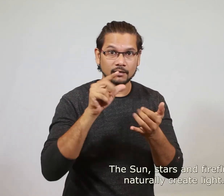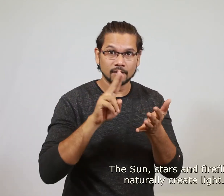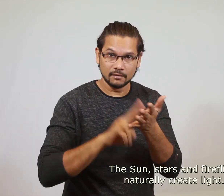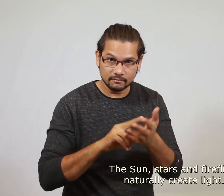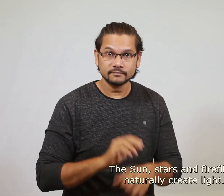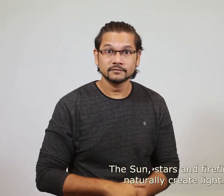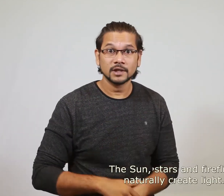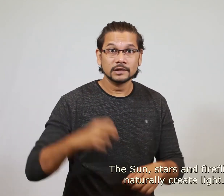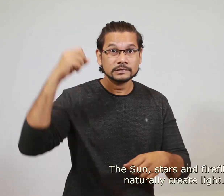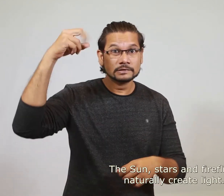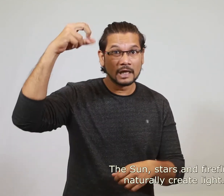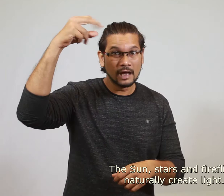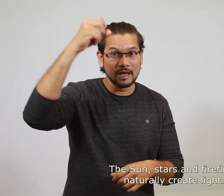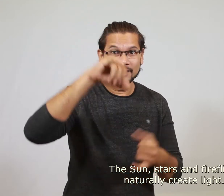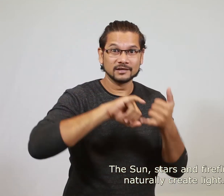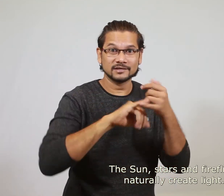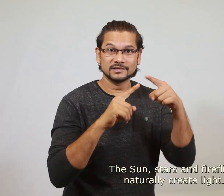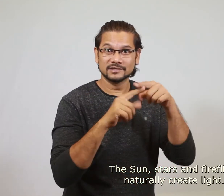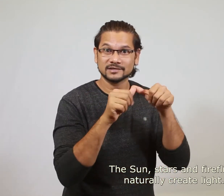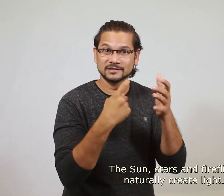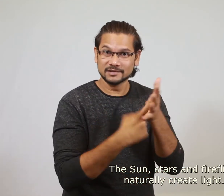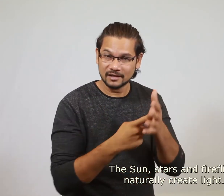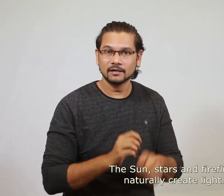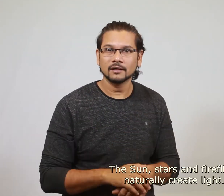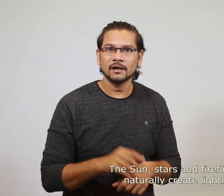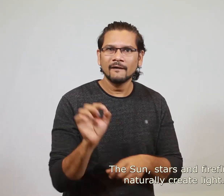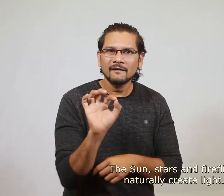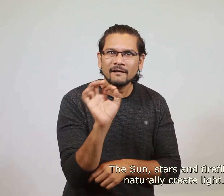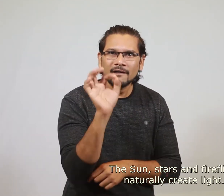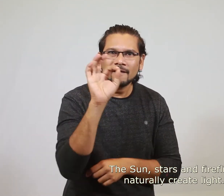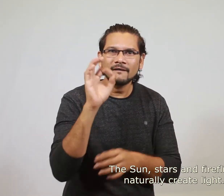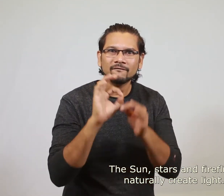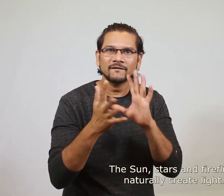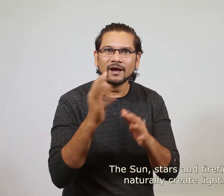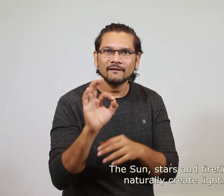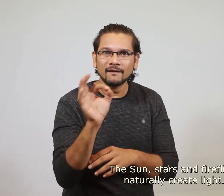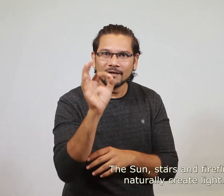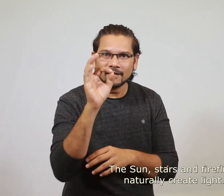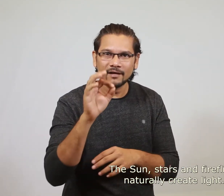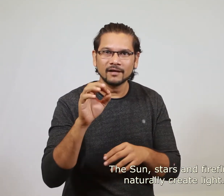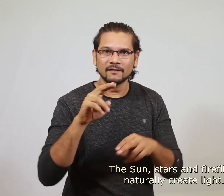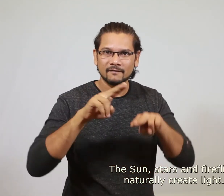The sun, stars, and fireflies naturally create light.